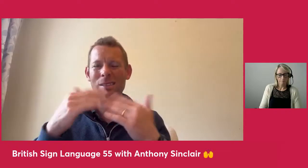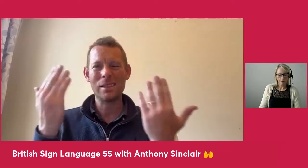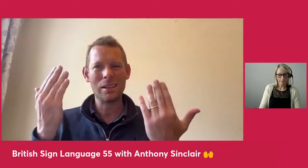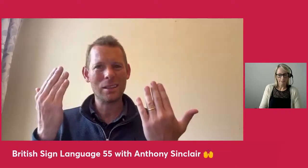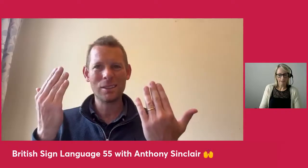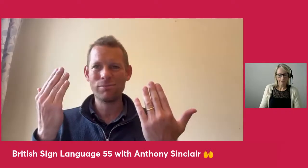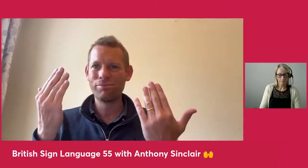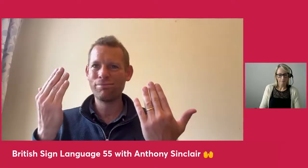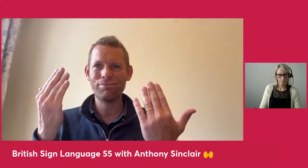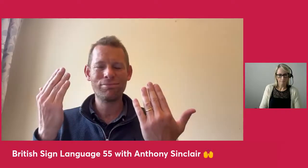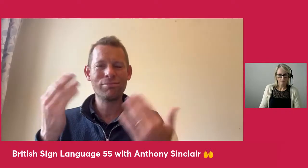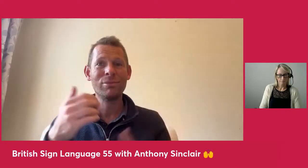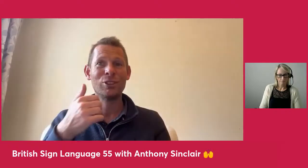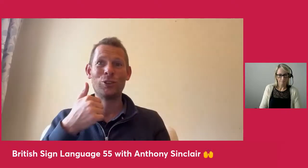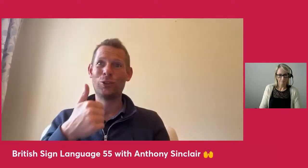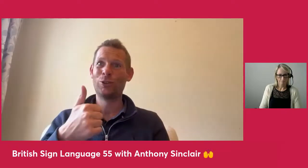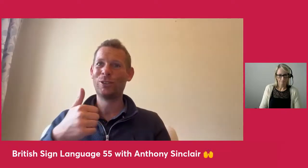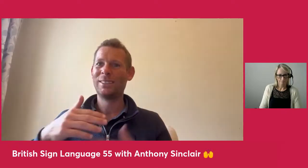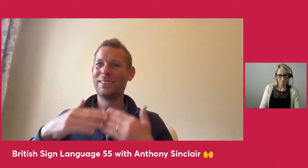Bad day.